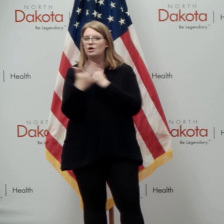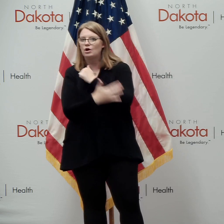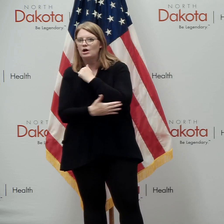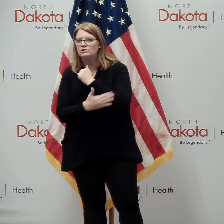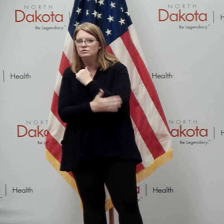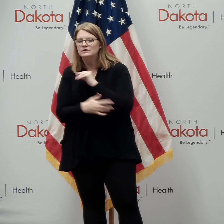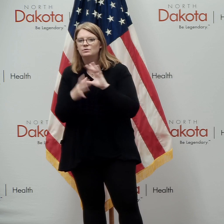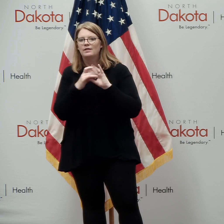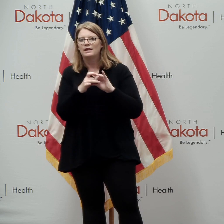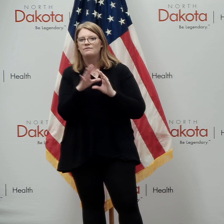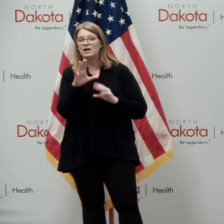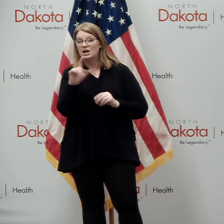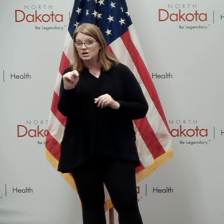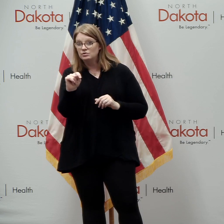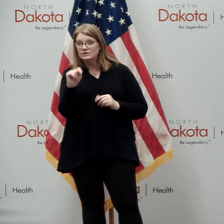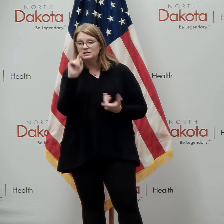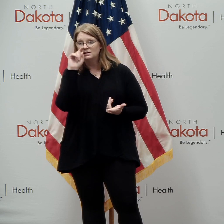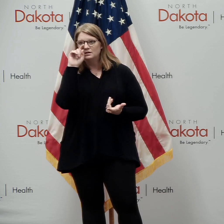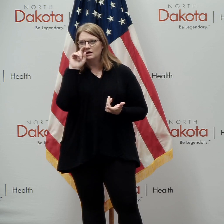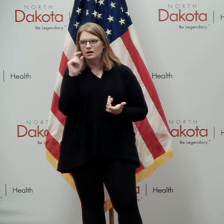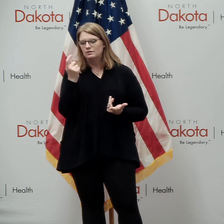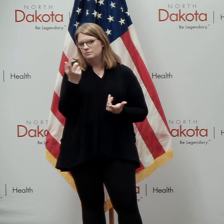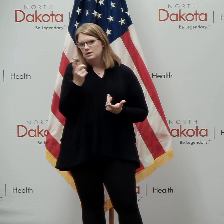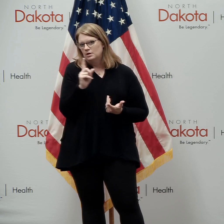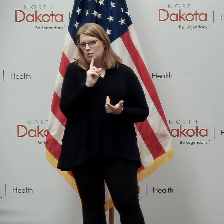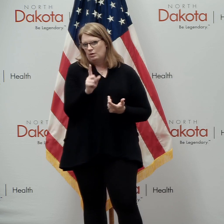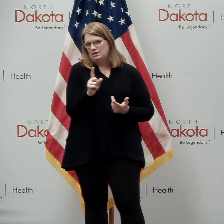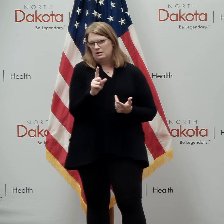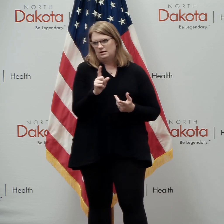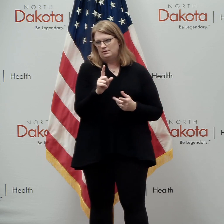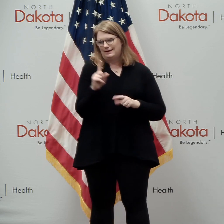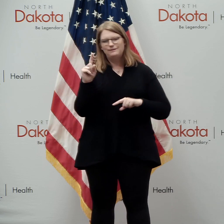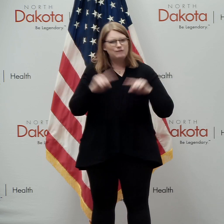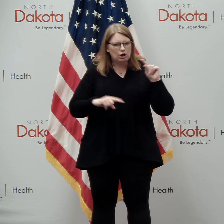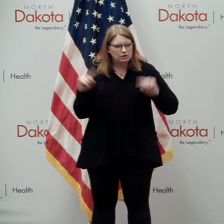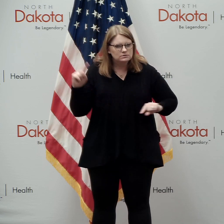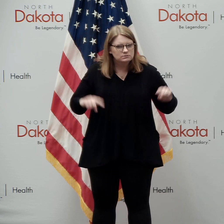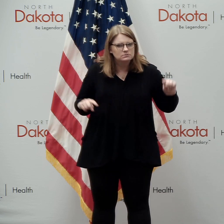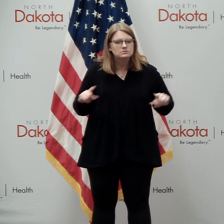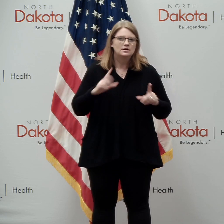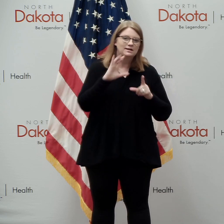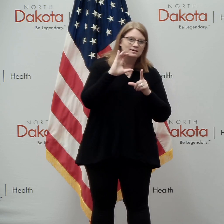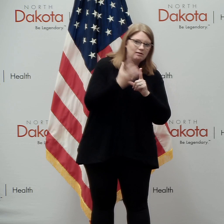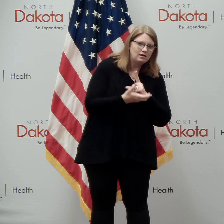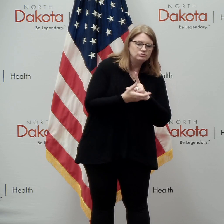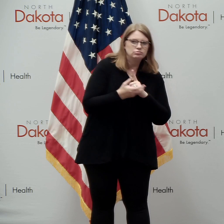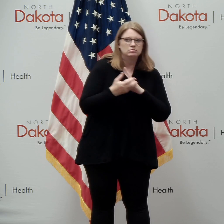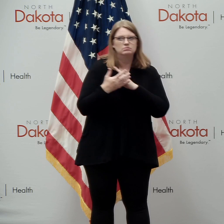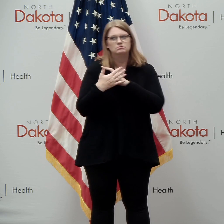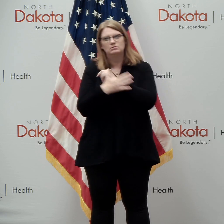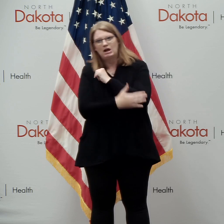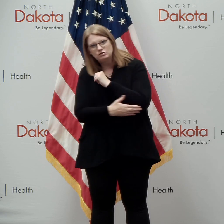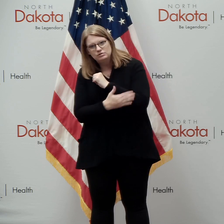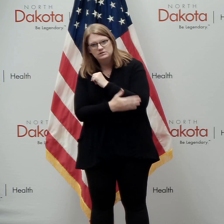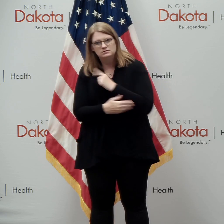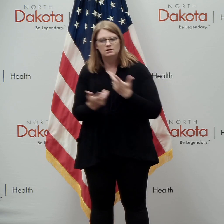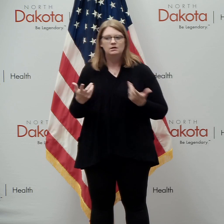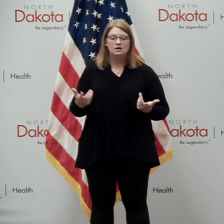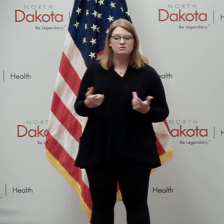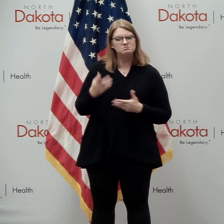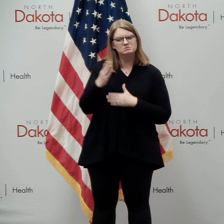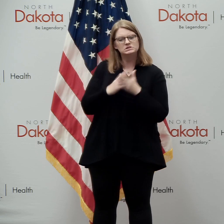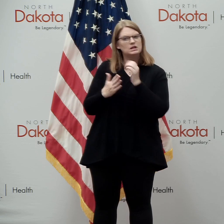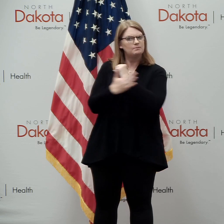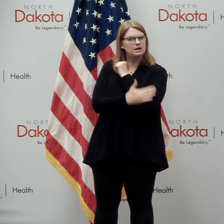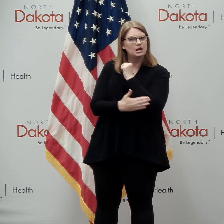tracing, this really varies by country and by culture. And in some countries understand